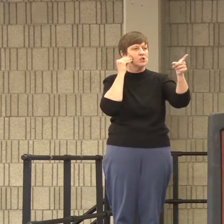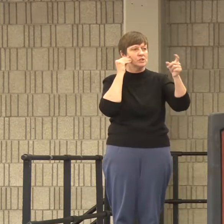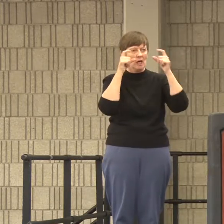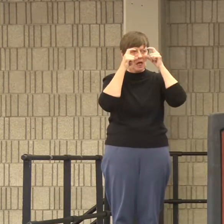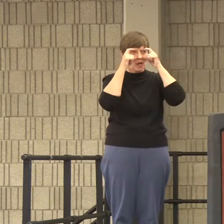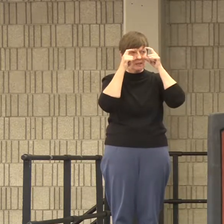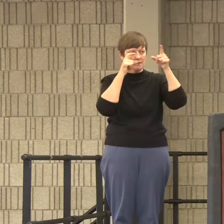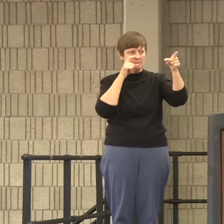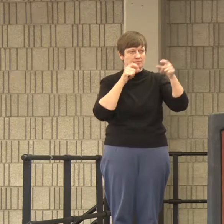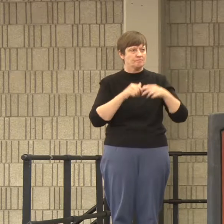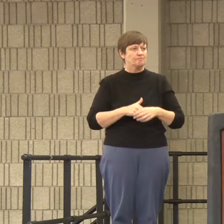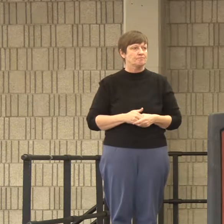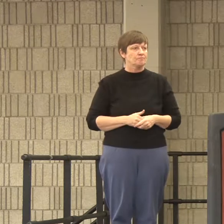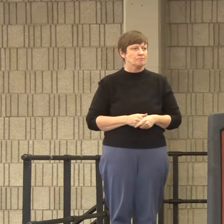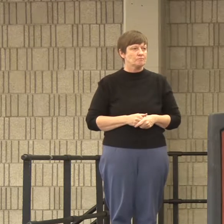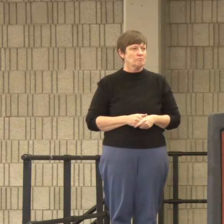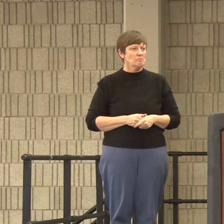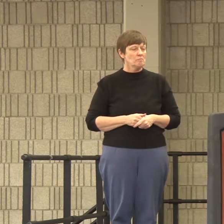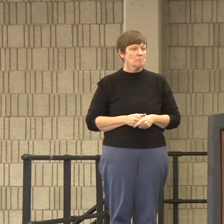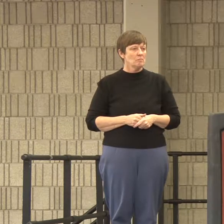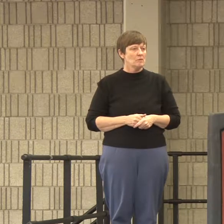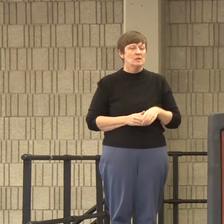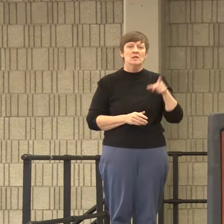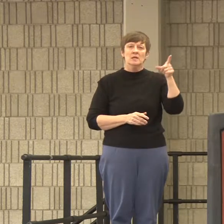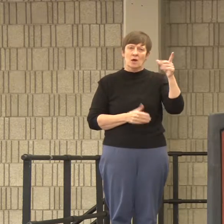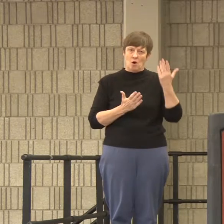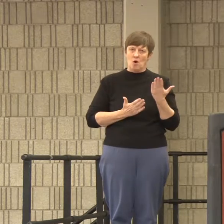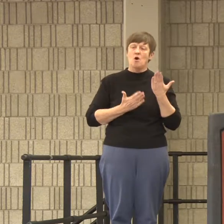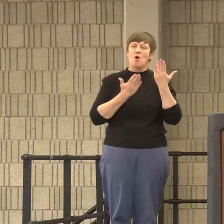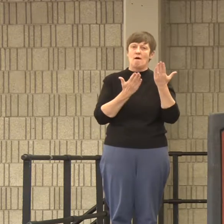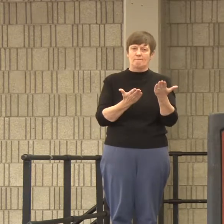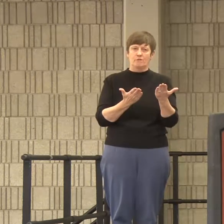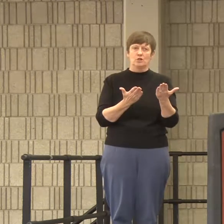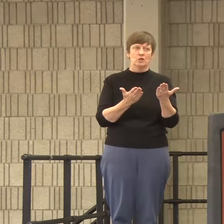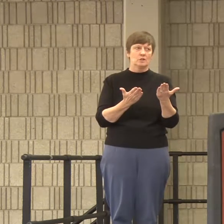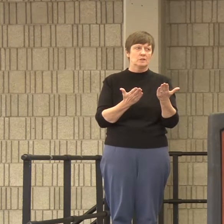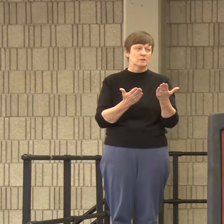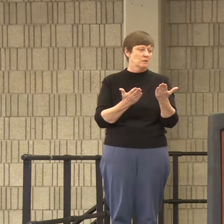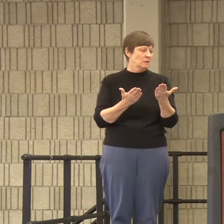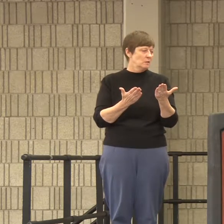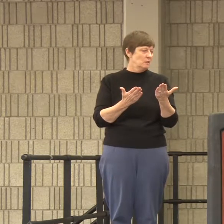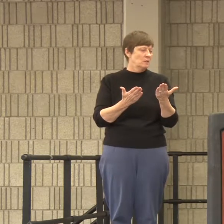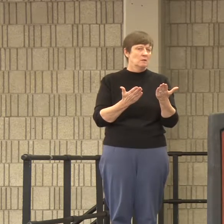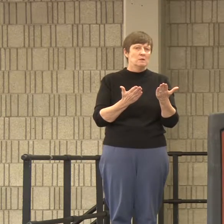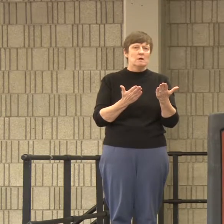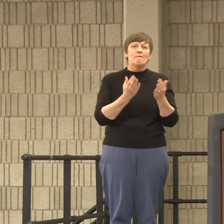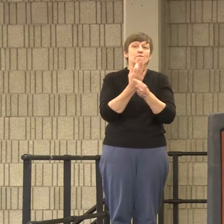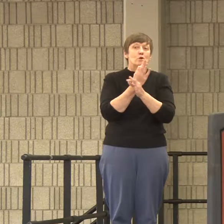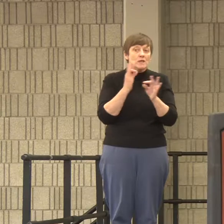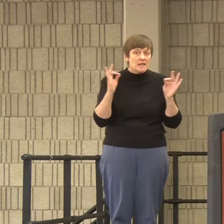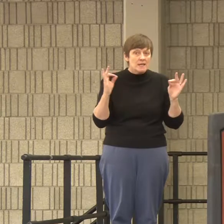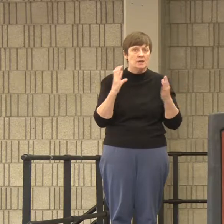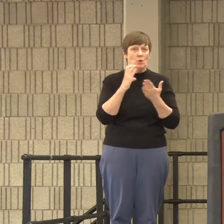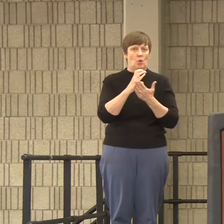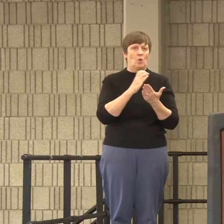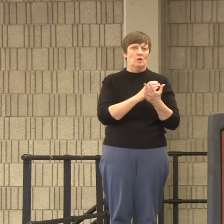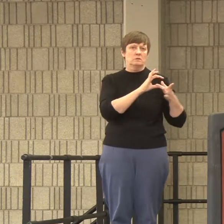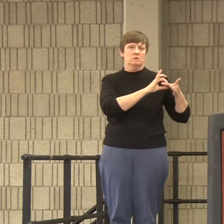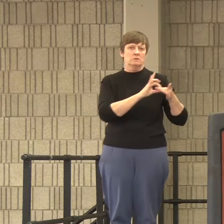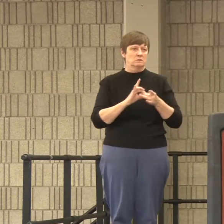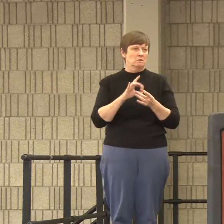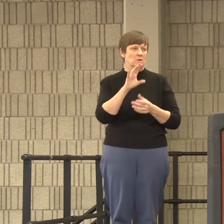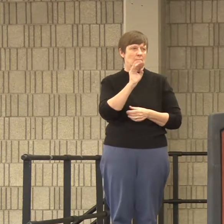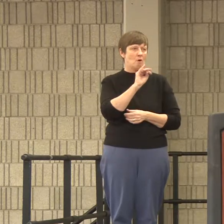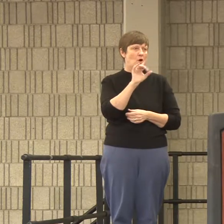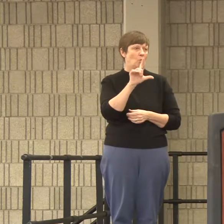Dr. Weisberger is kindly offered to make available a free course on Martin Luther